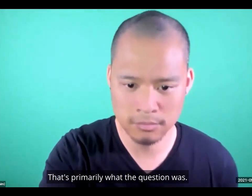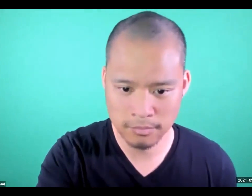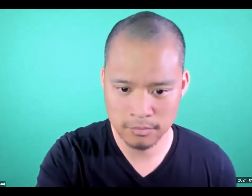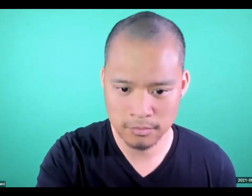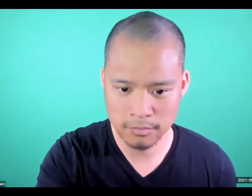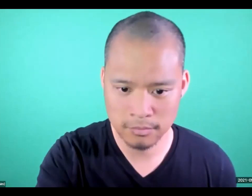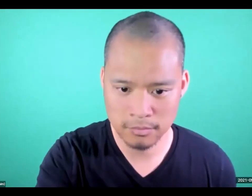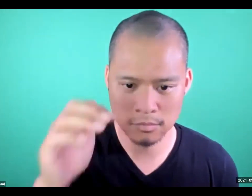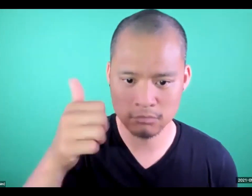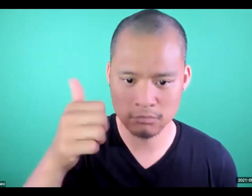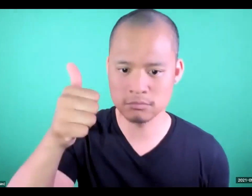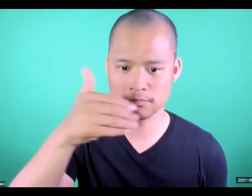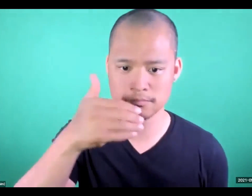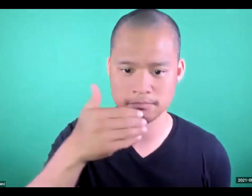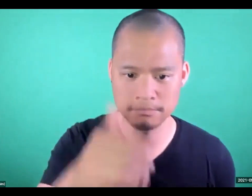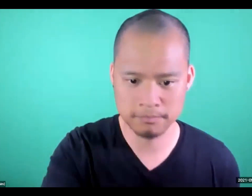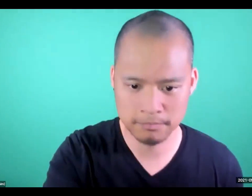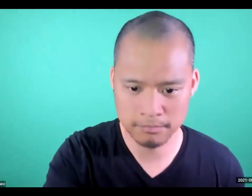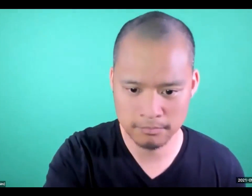was.